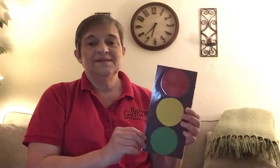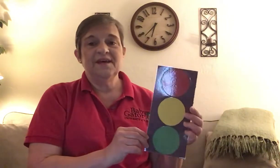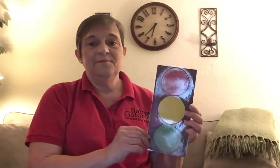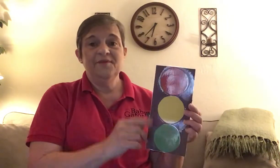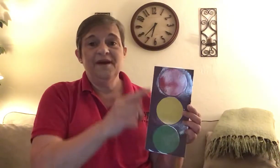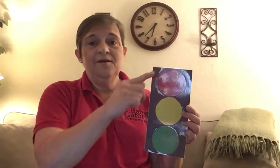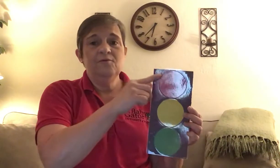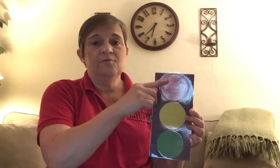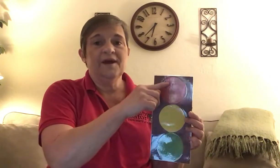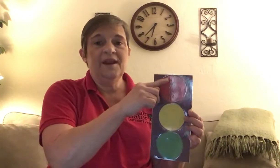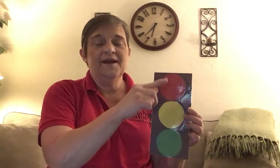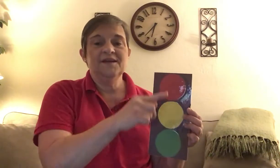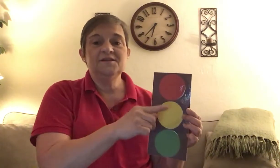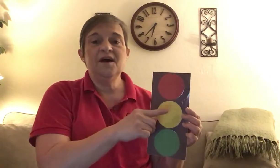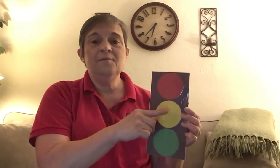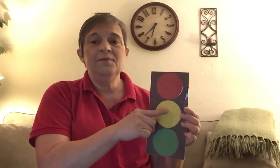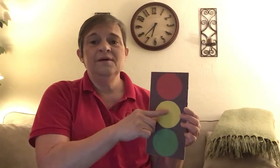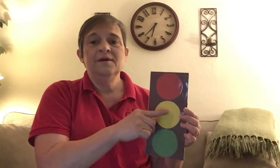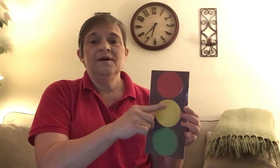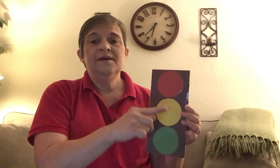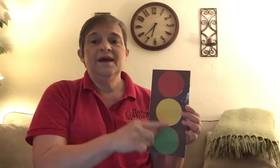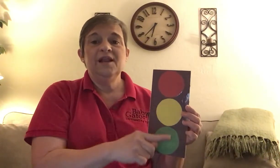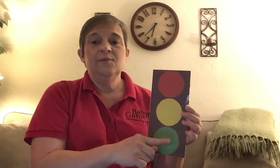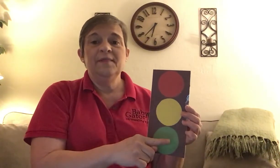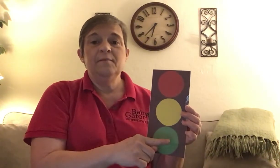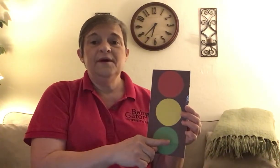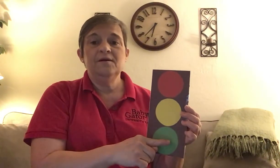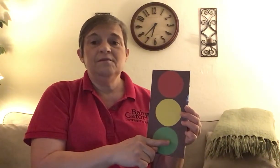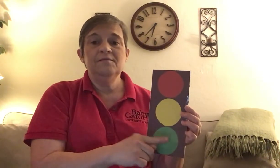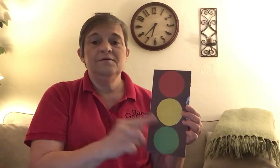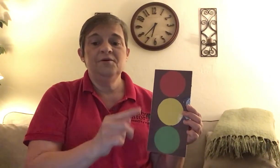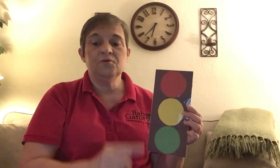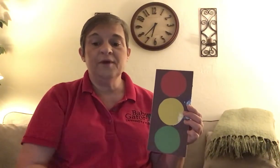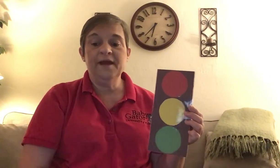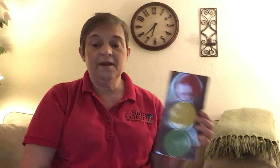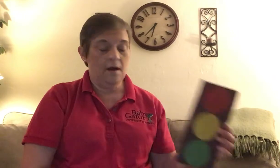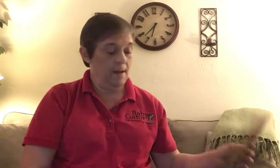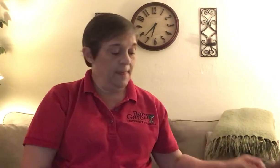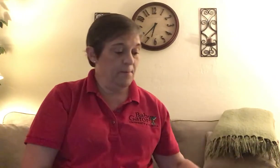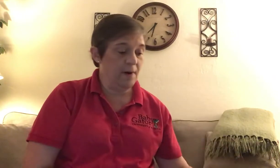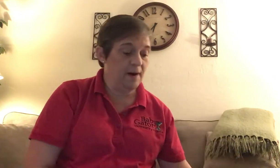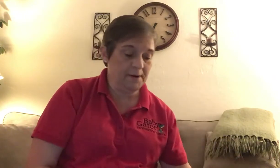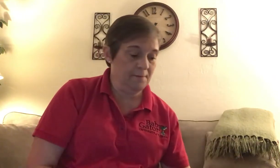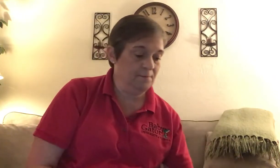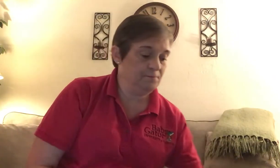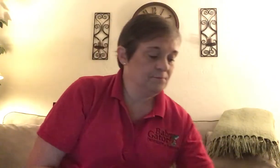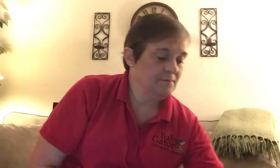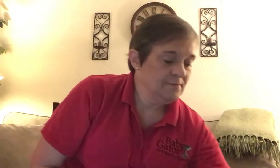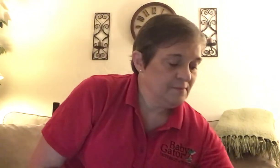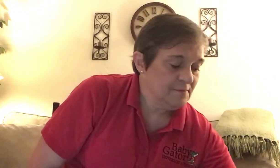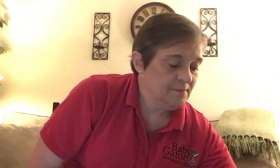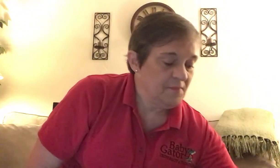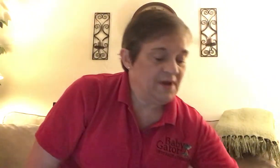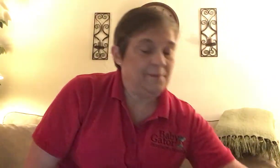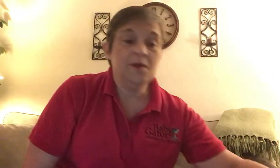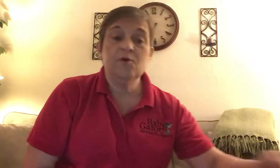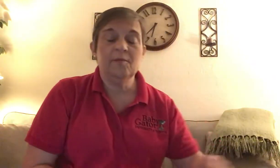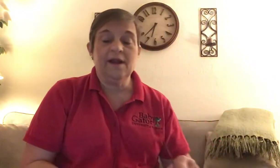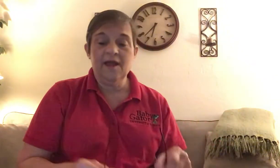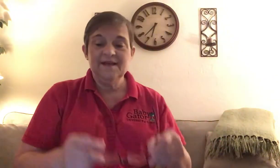Same thing, red light on top, yellow in the middle, green on the bottom. But I'm gonna put my glasses